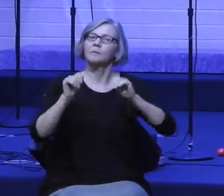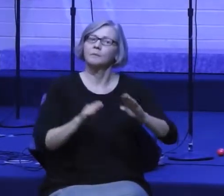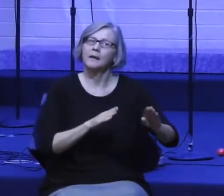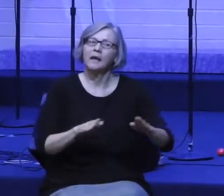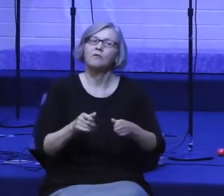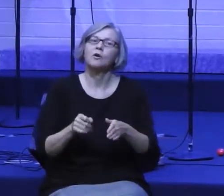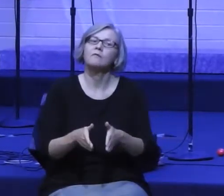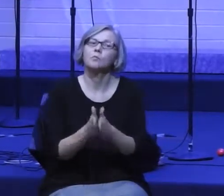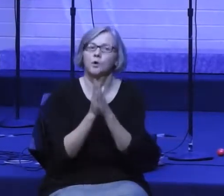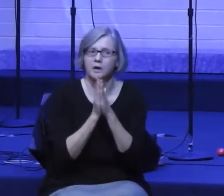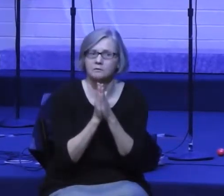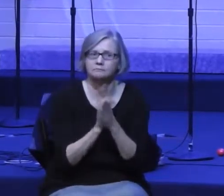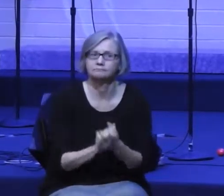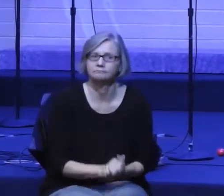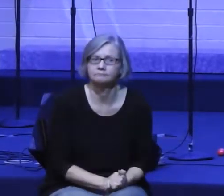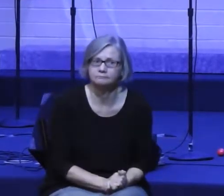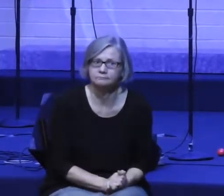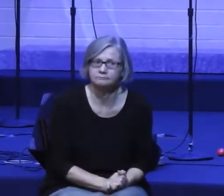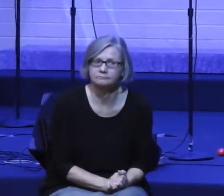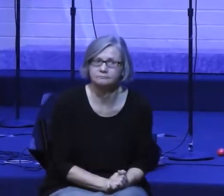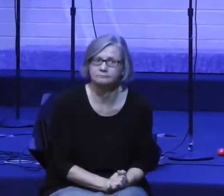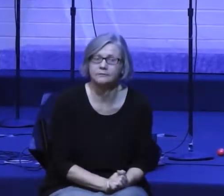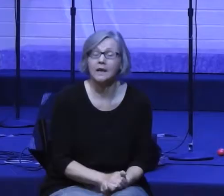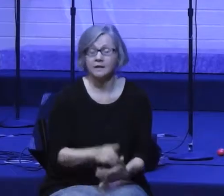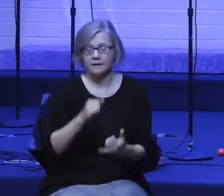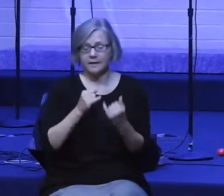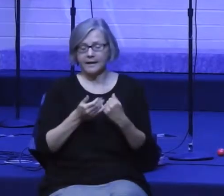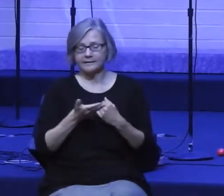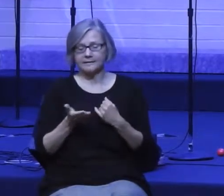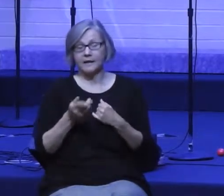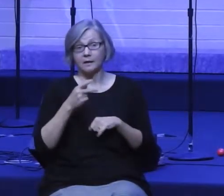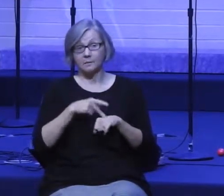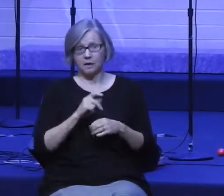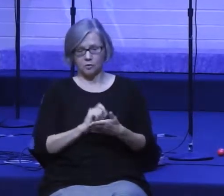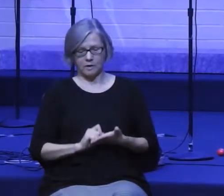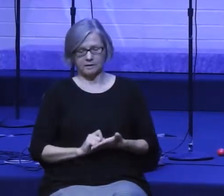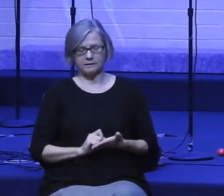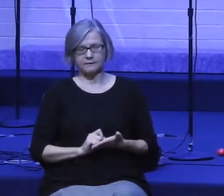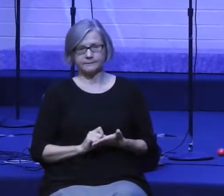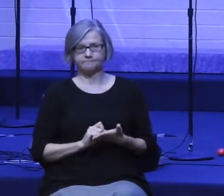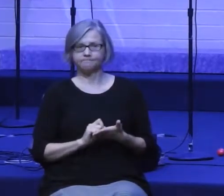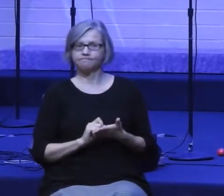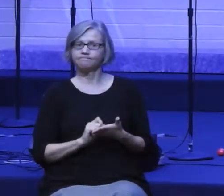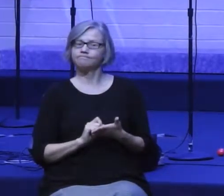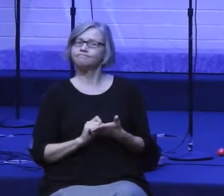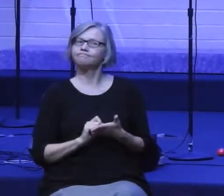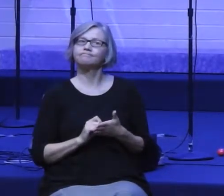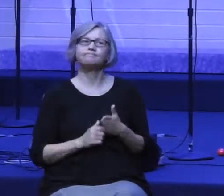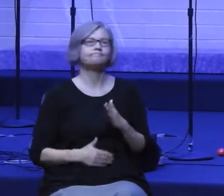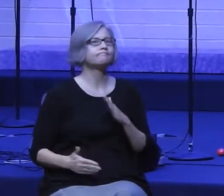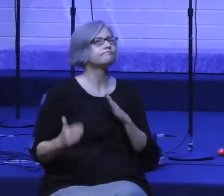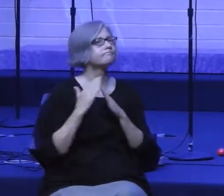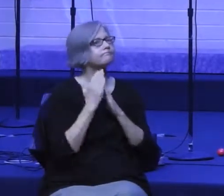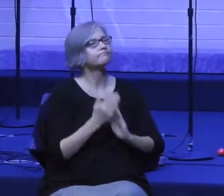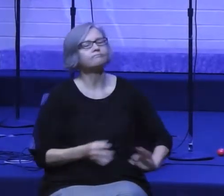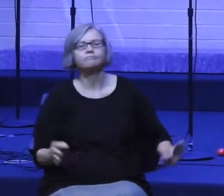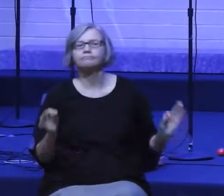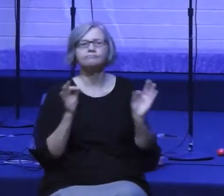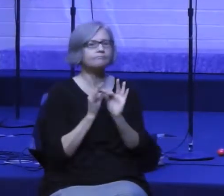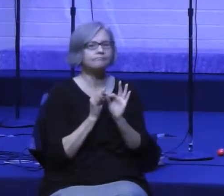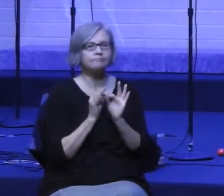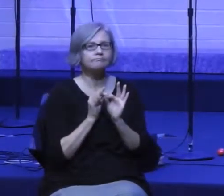behavior. When God is clearly our solution to whatever that big problem is in our life, then prayer becomes the